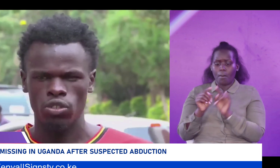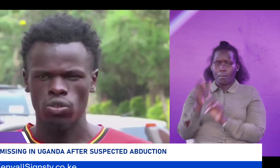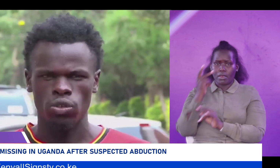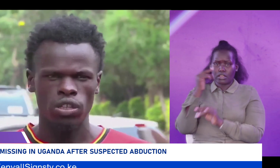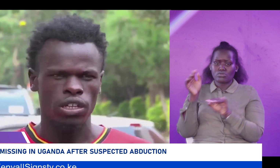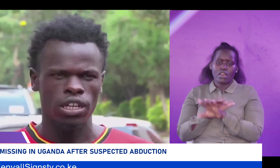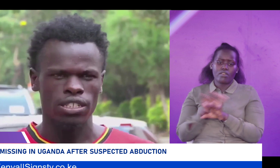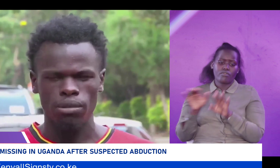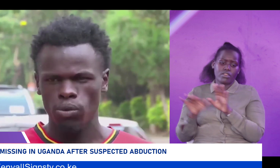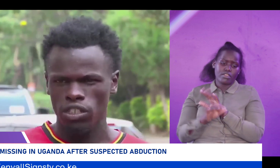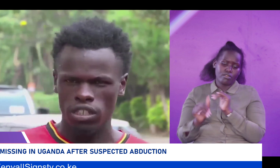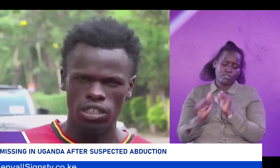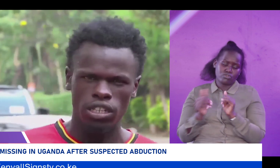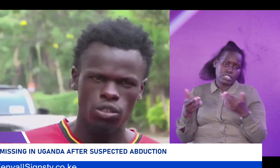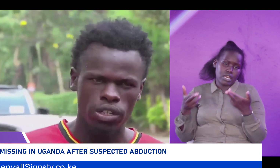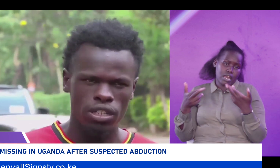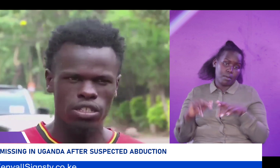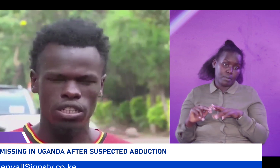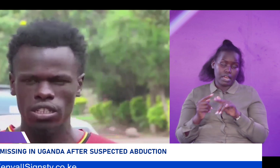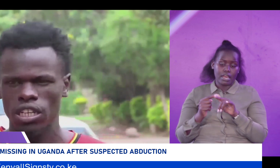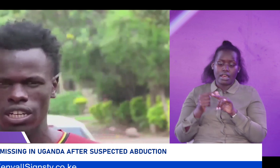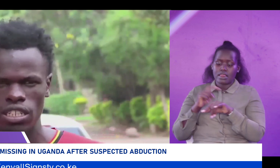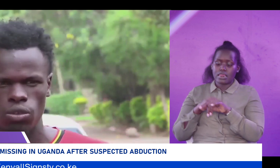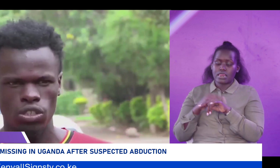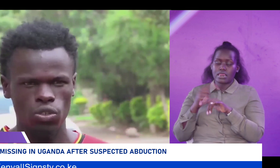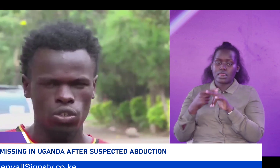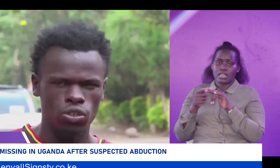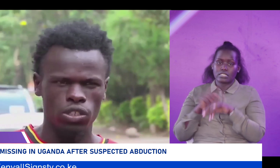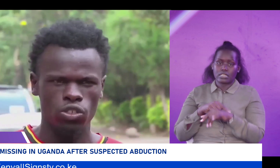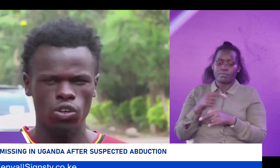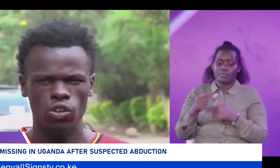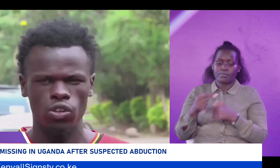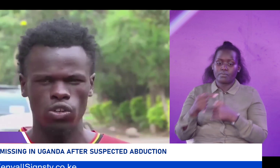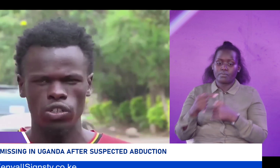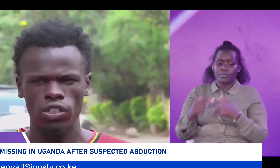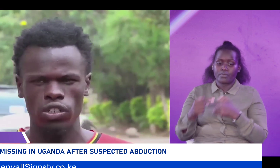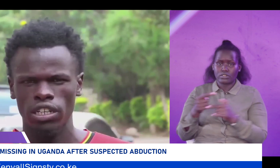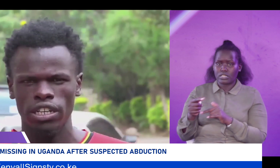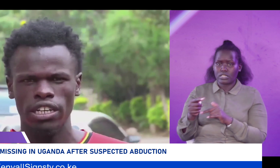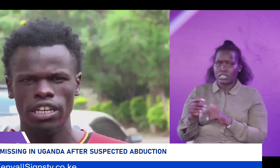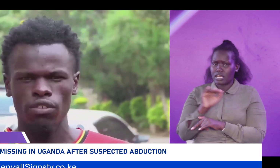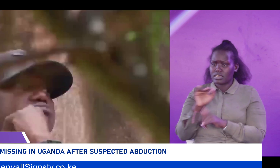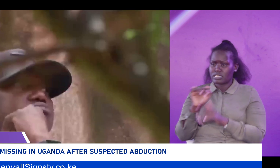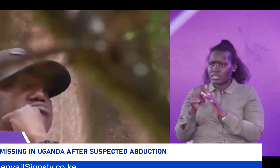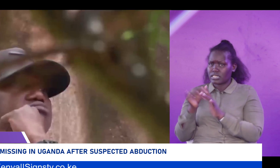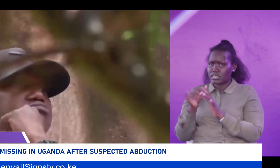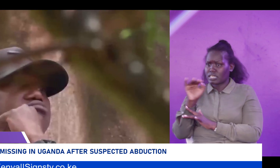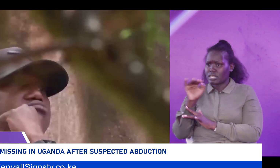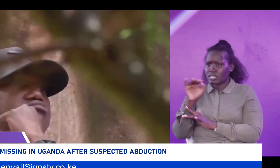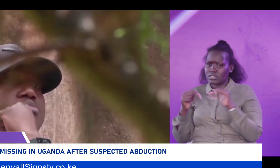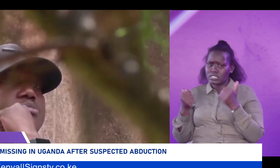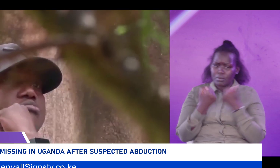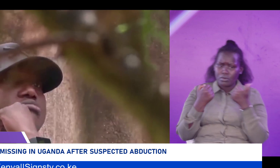So as time went, it's when they started now asking what's going on. Like everyone was afraid of me. I've not